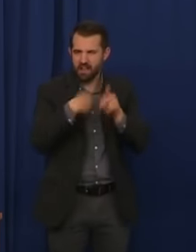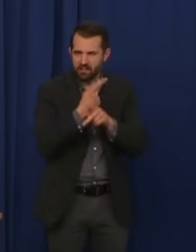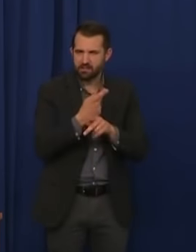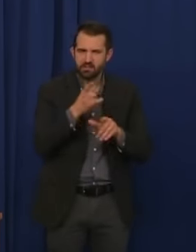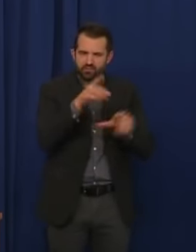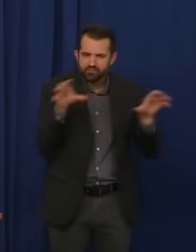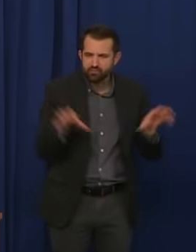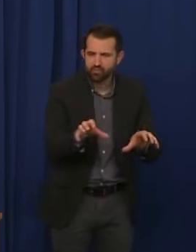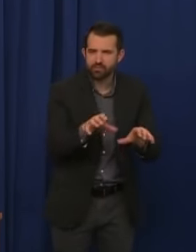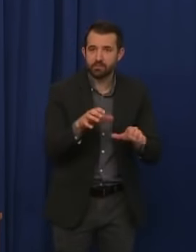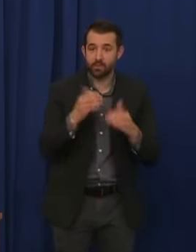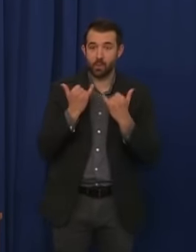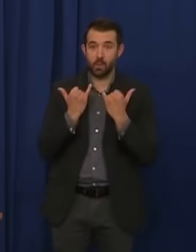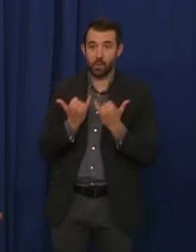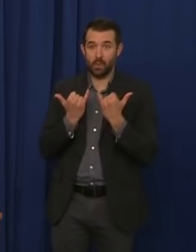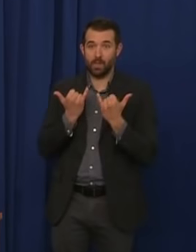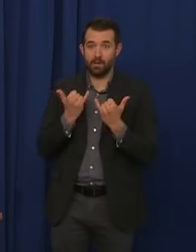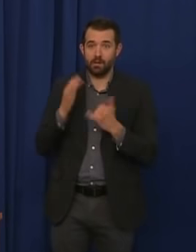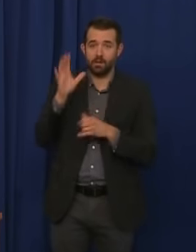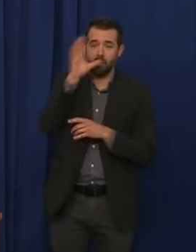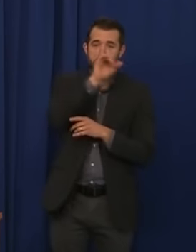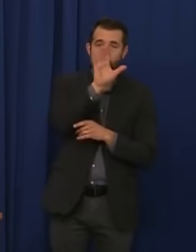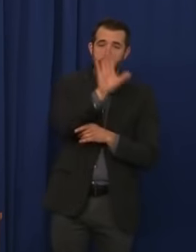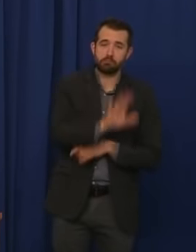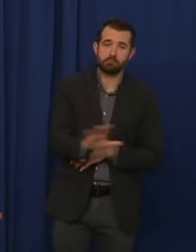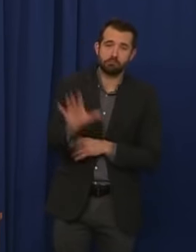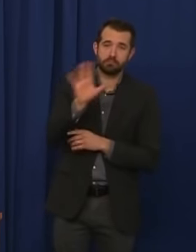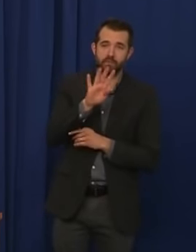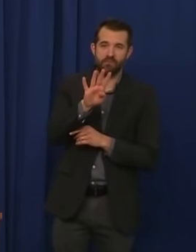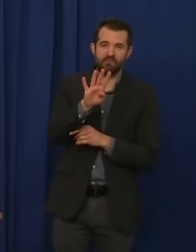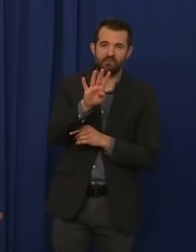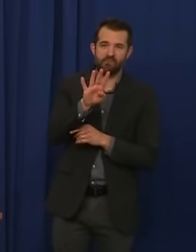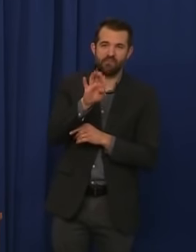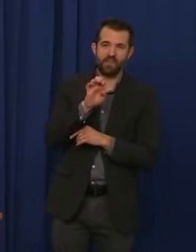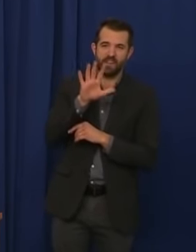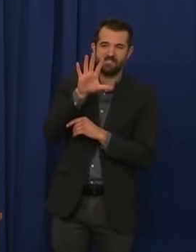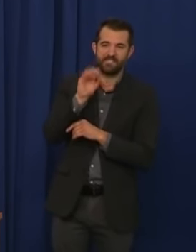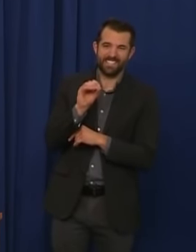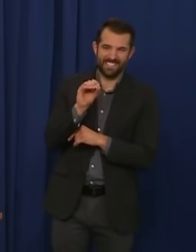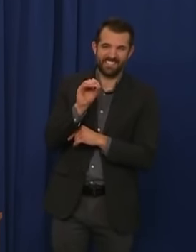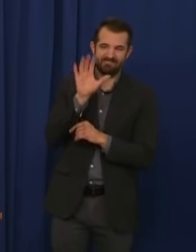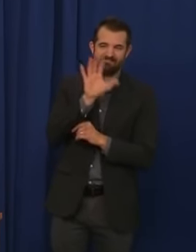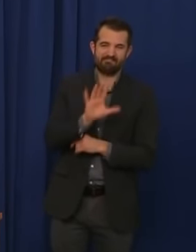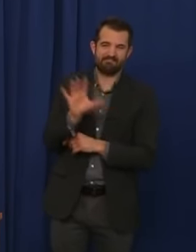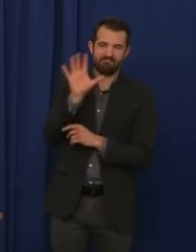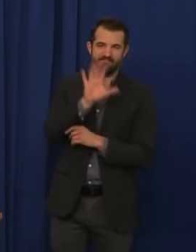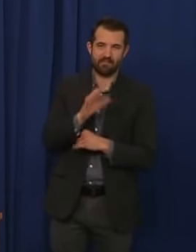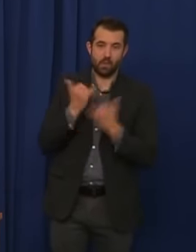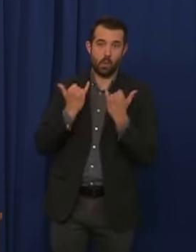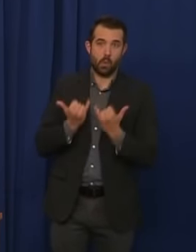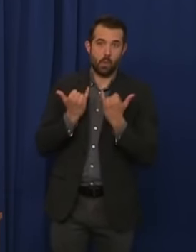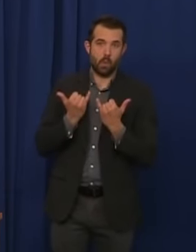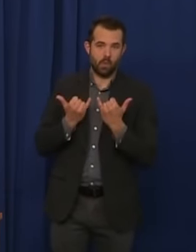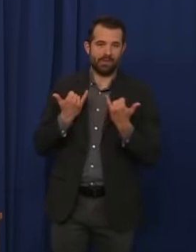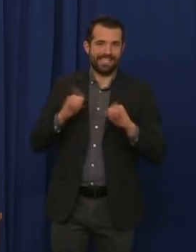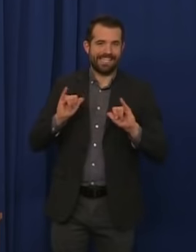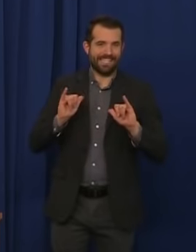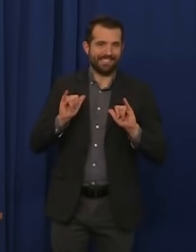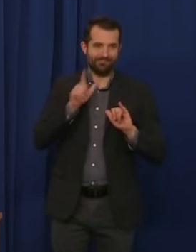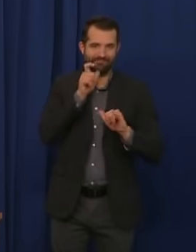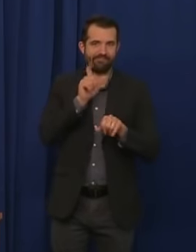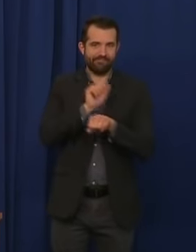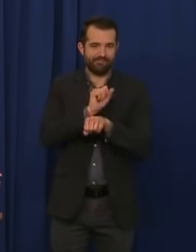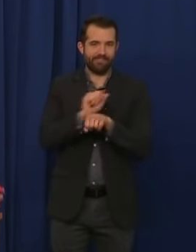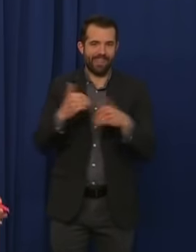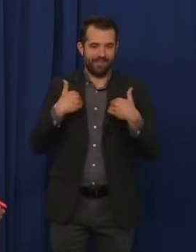are very roughly about 450 or so active cases. And by, again, active, that